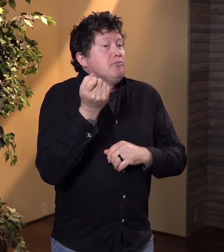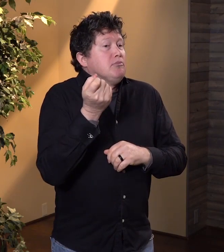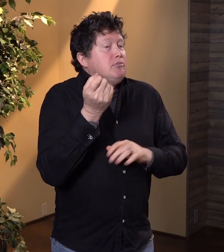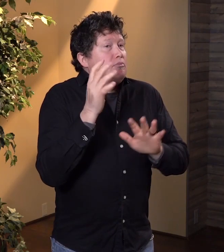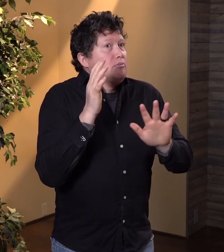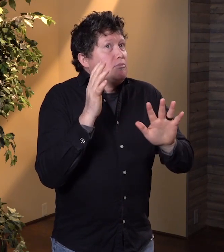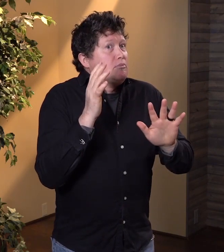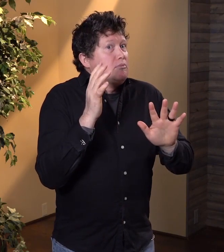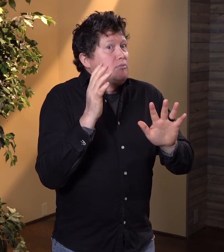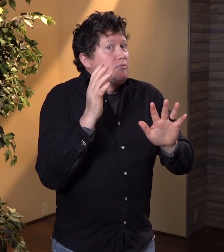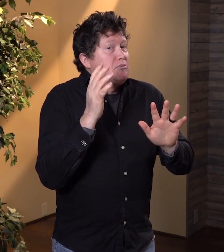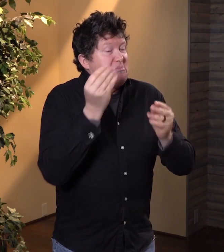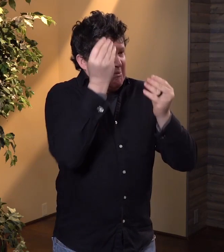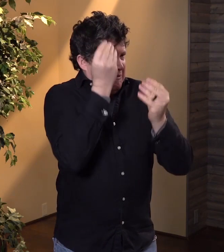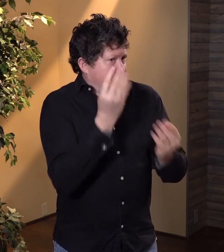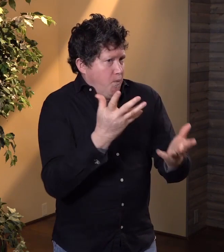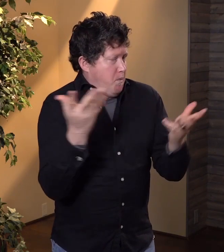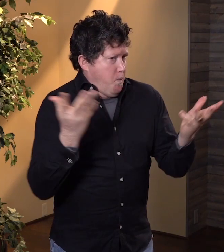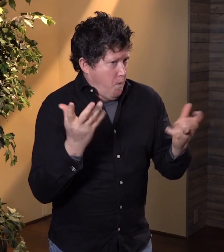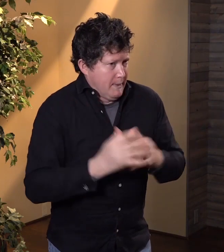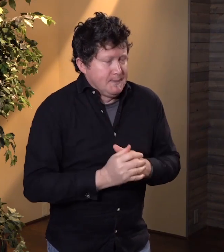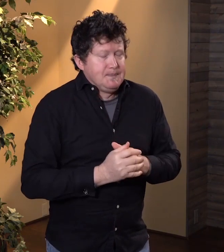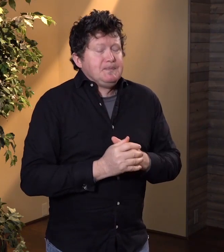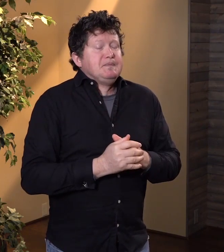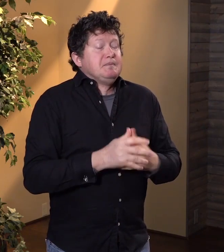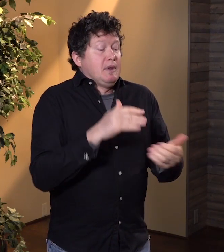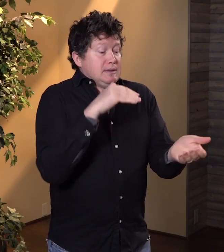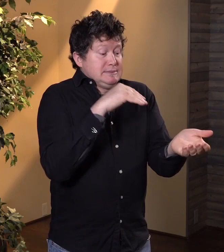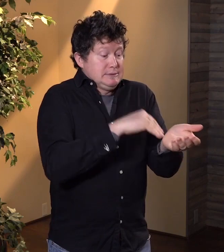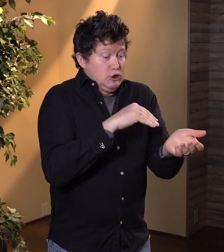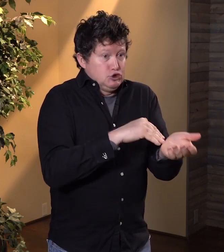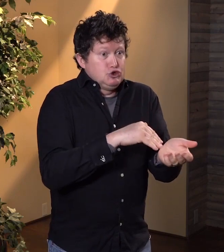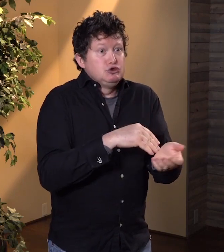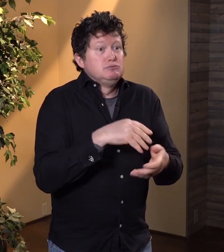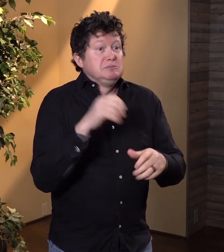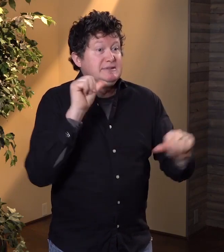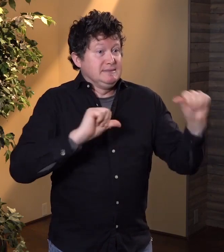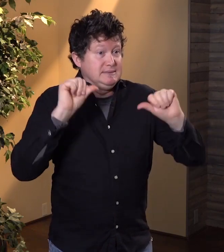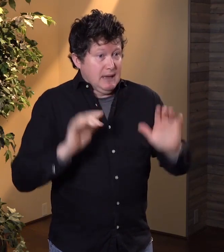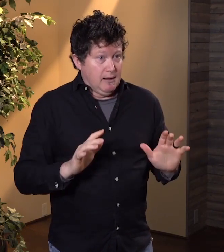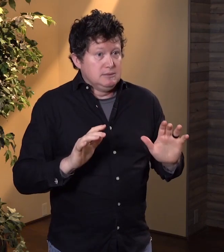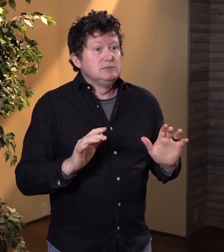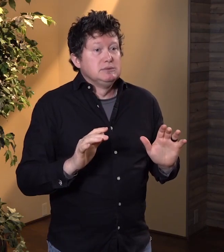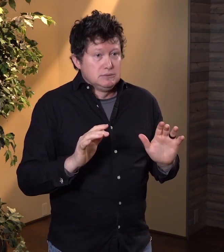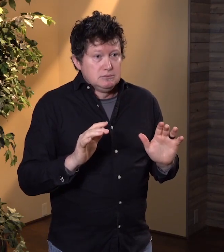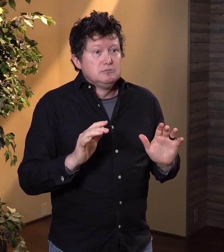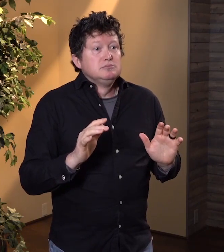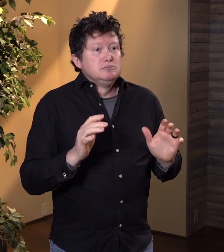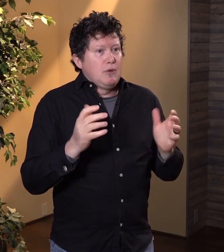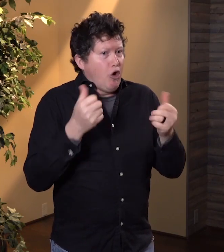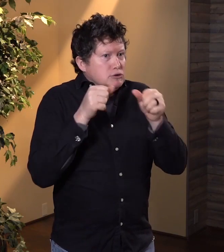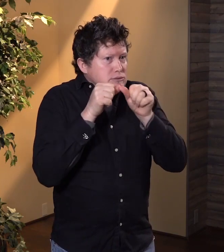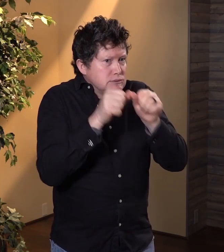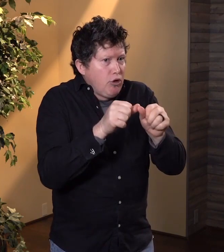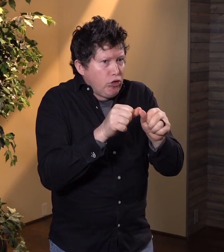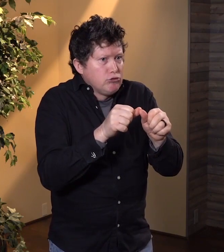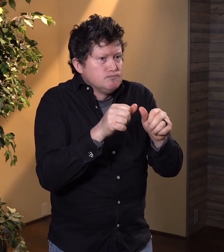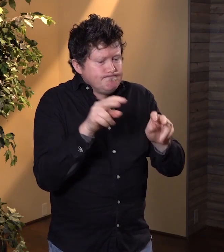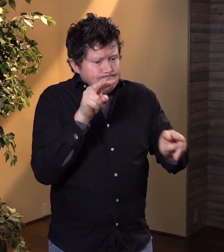against these variants. Of course, those who are developing the vaccines are still